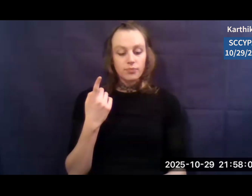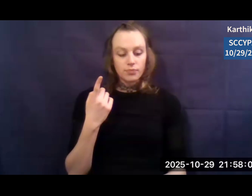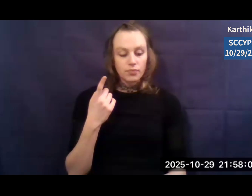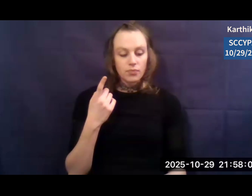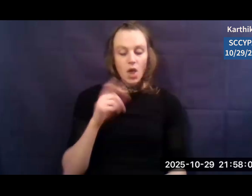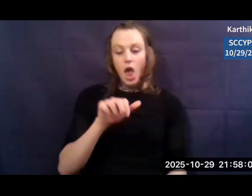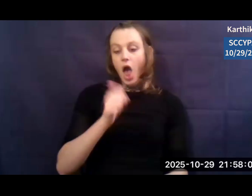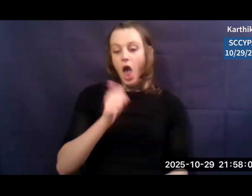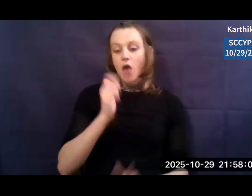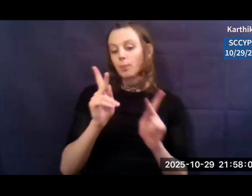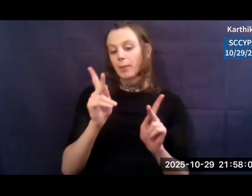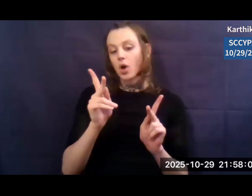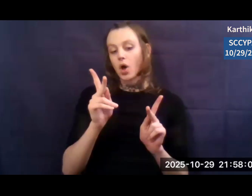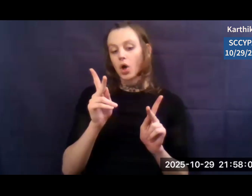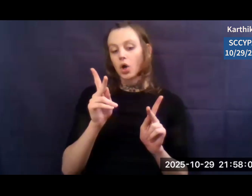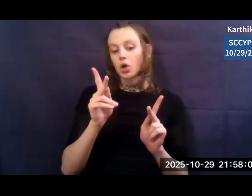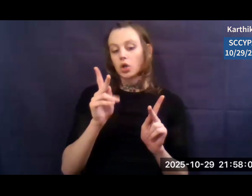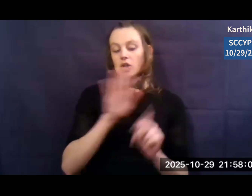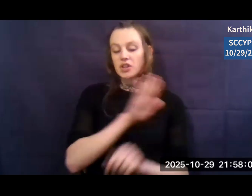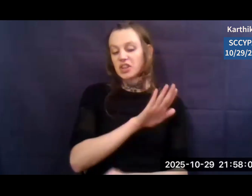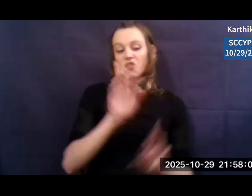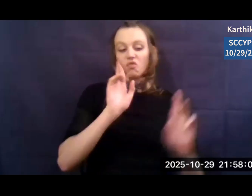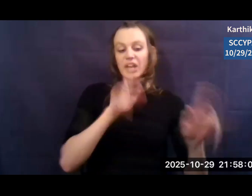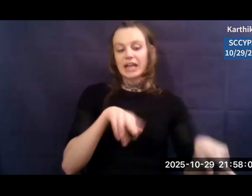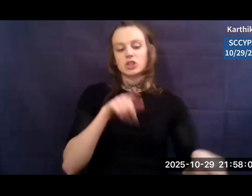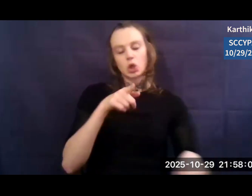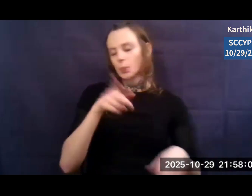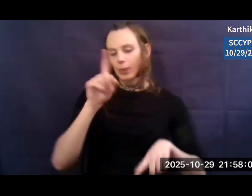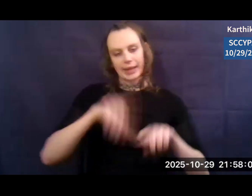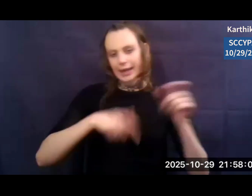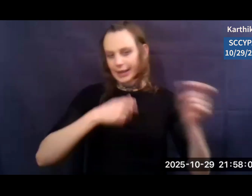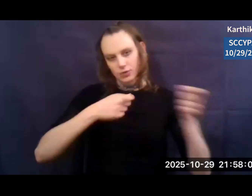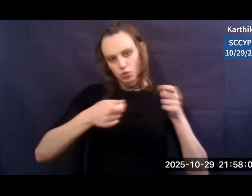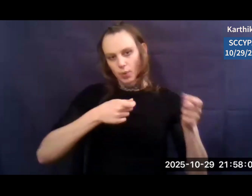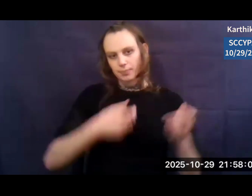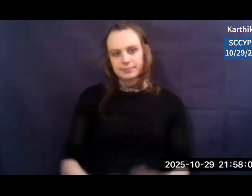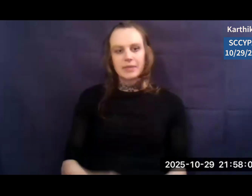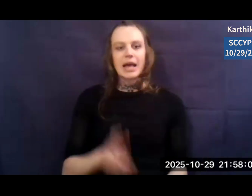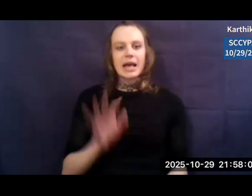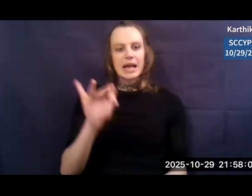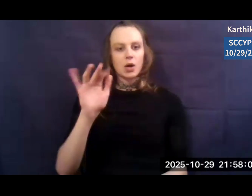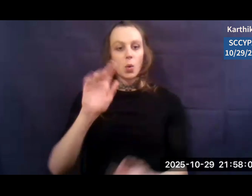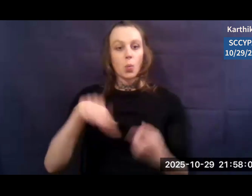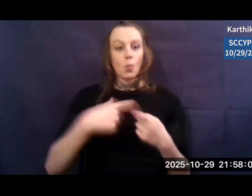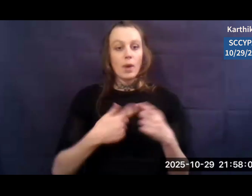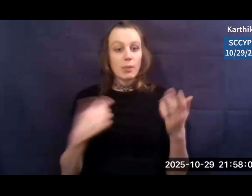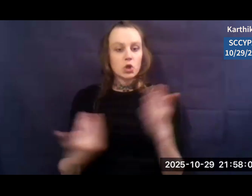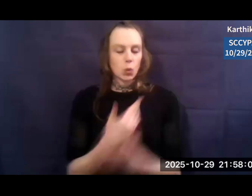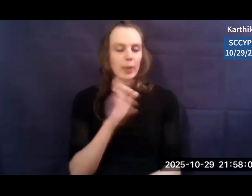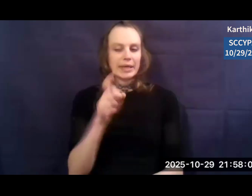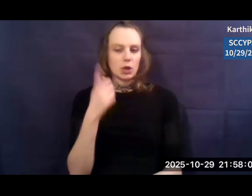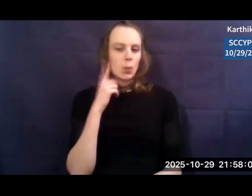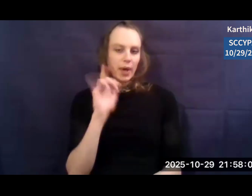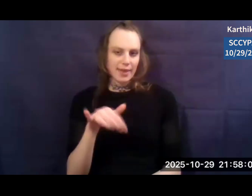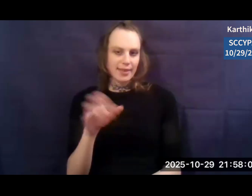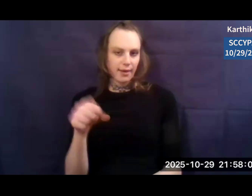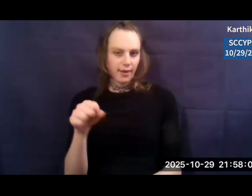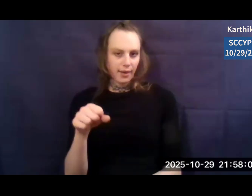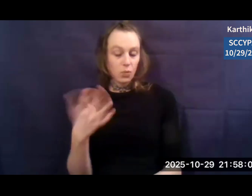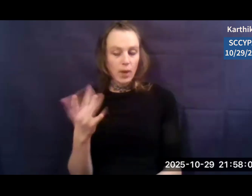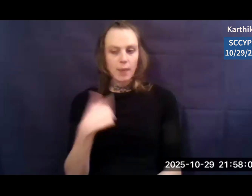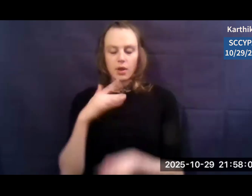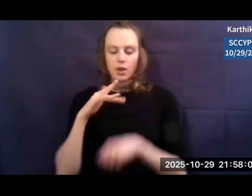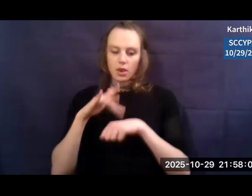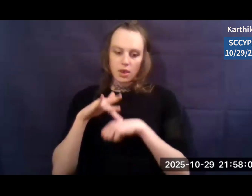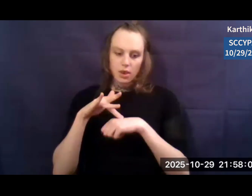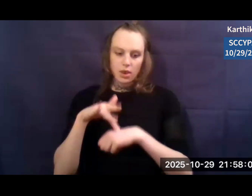their reactions to you. And like I absolutely needed to hear that when I was new because I was just so obsessed with like my own